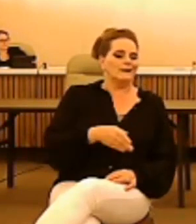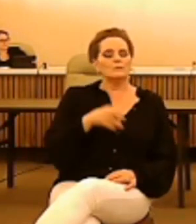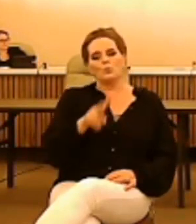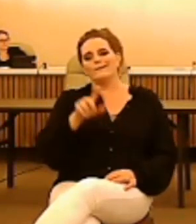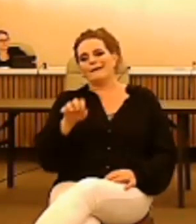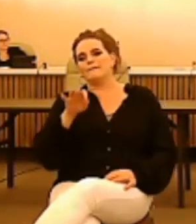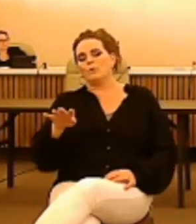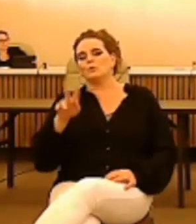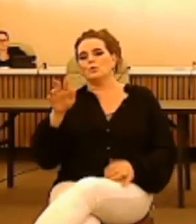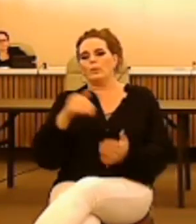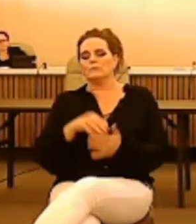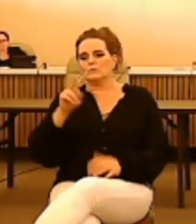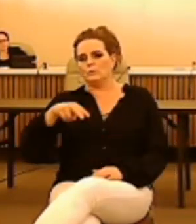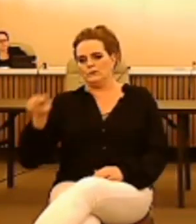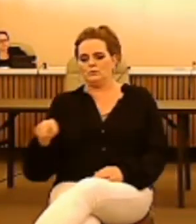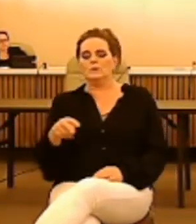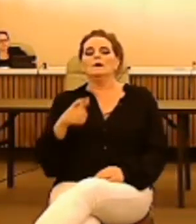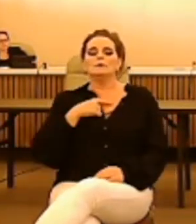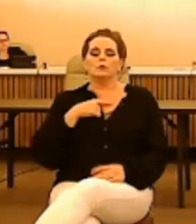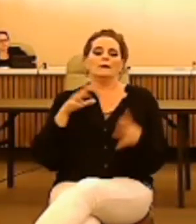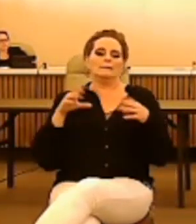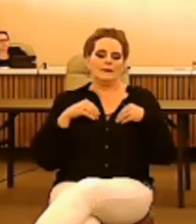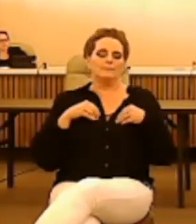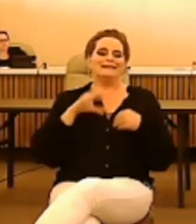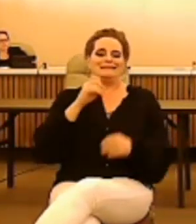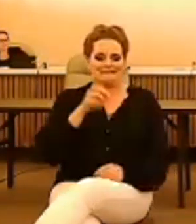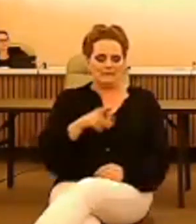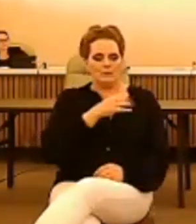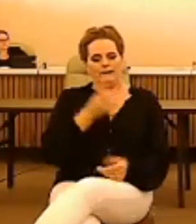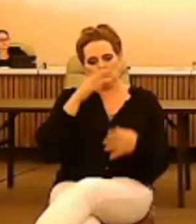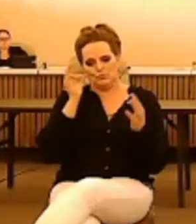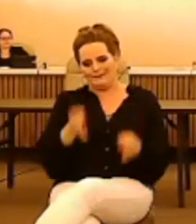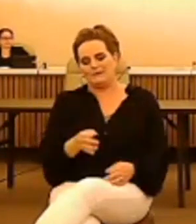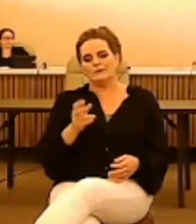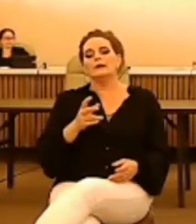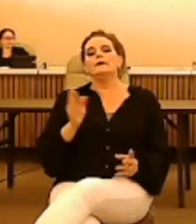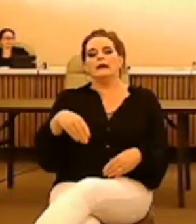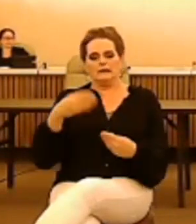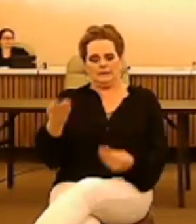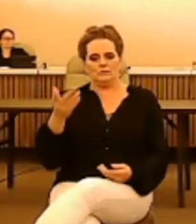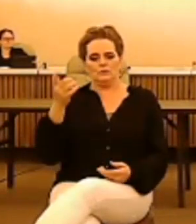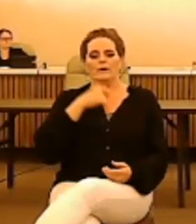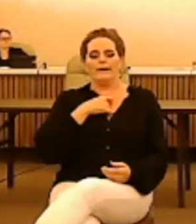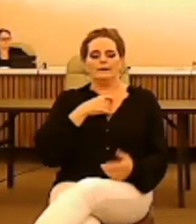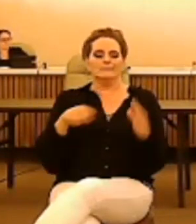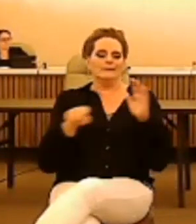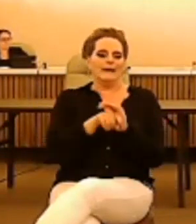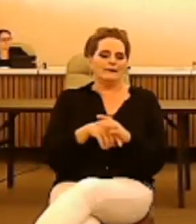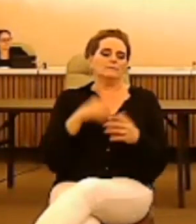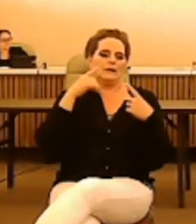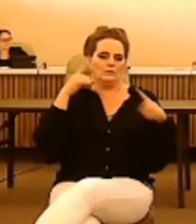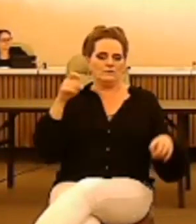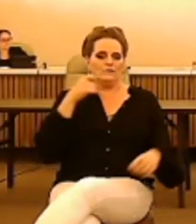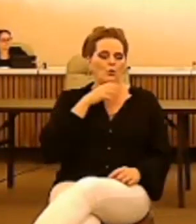12-194, 2022 to adopt seeker determination and issue a negative declaration for the senior